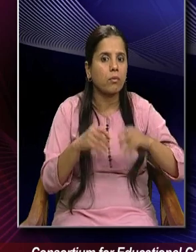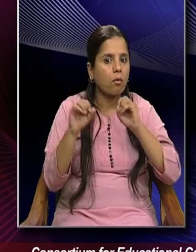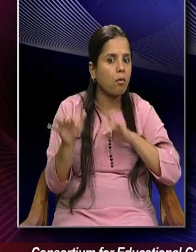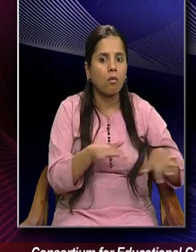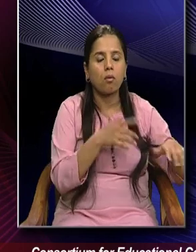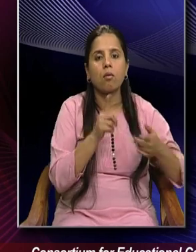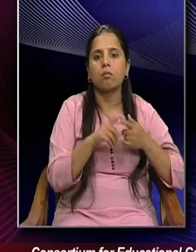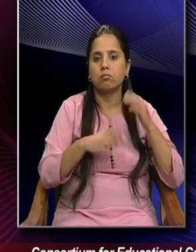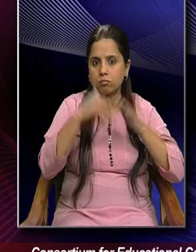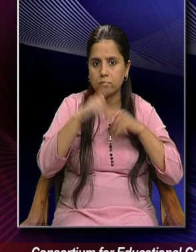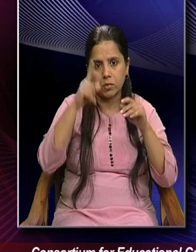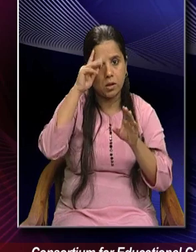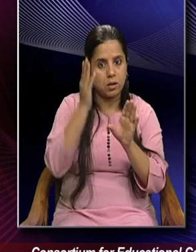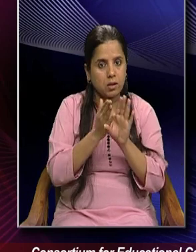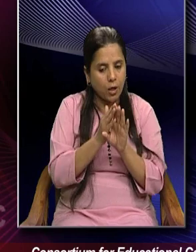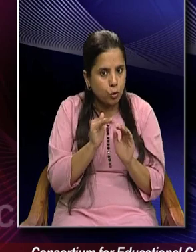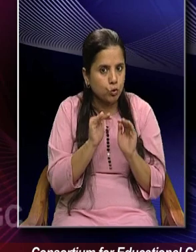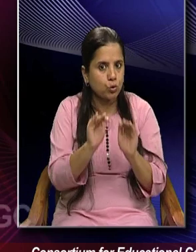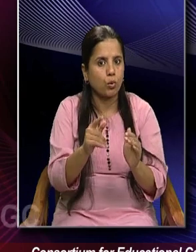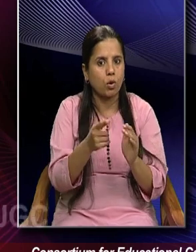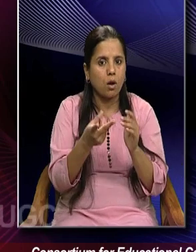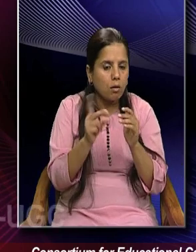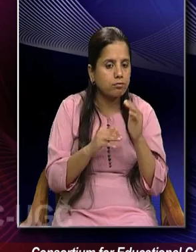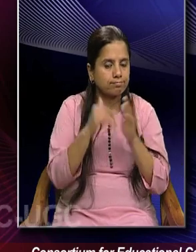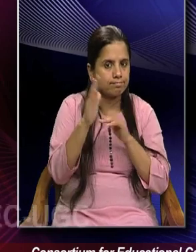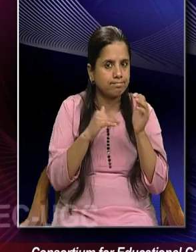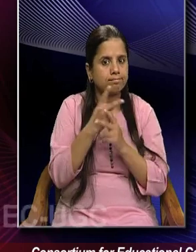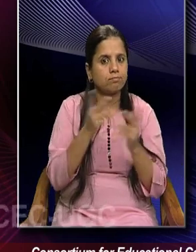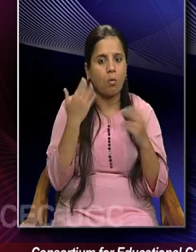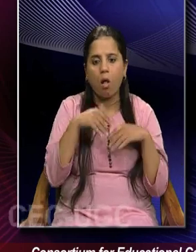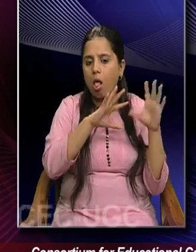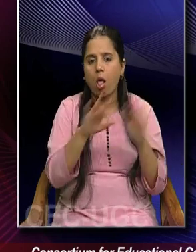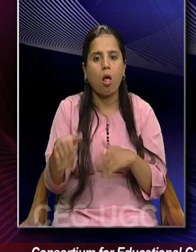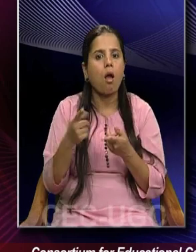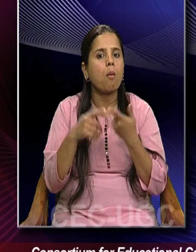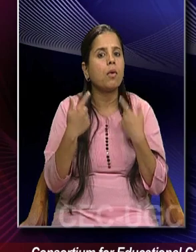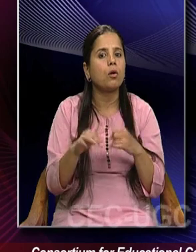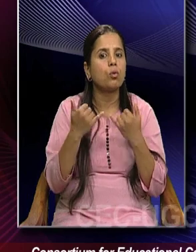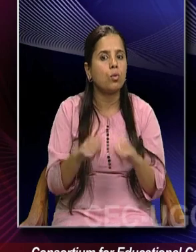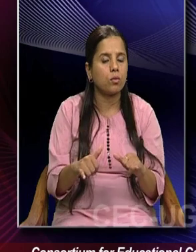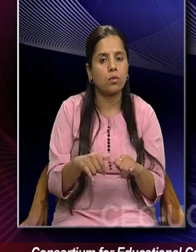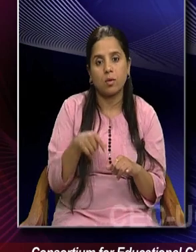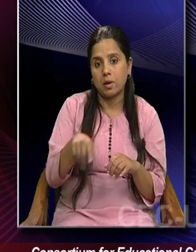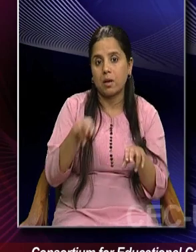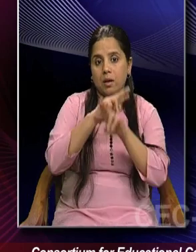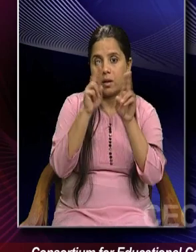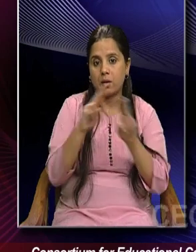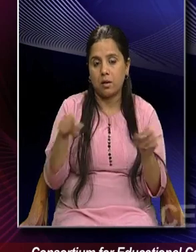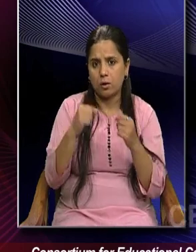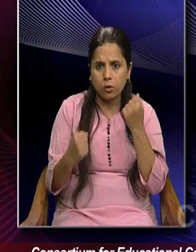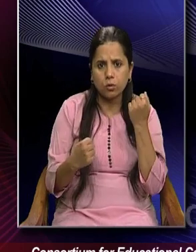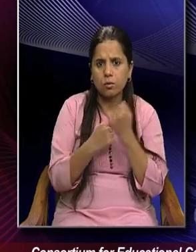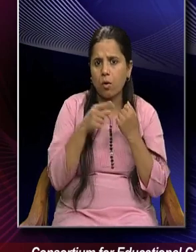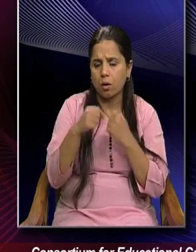and psychological support and reconstruction of infrastructure. So, international aid